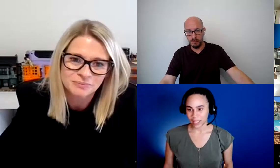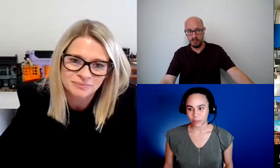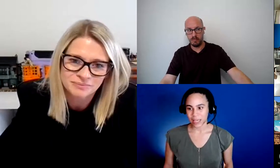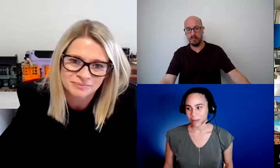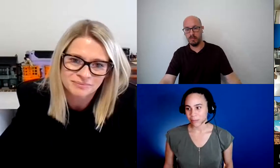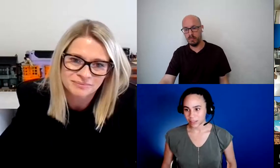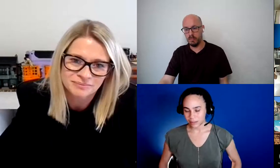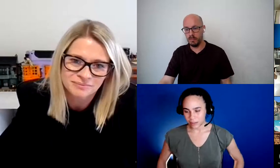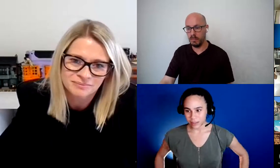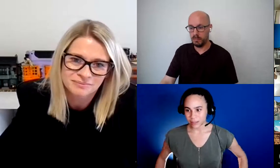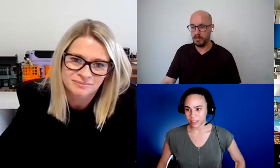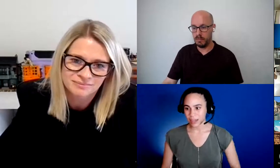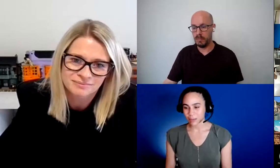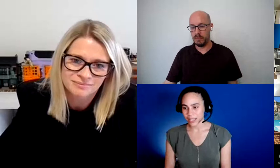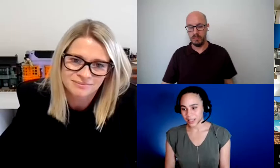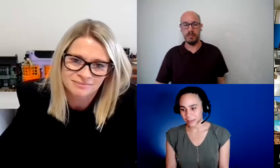going to be happy to accommodate that.